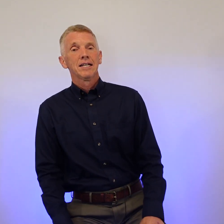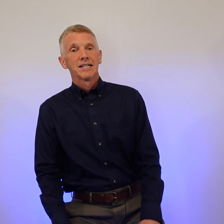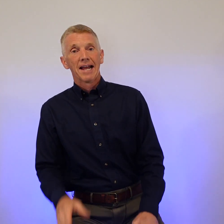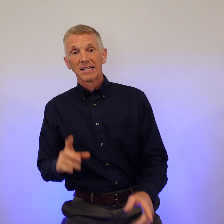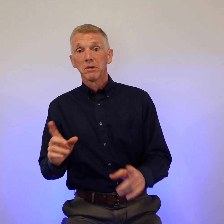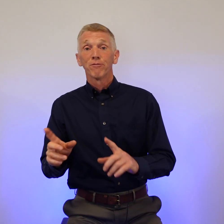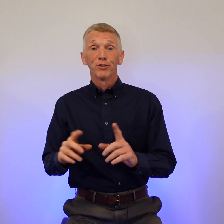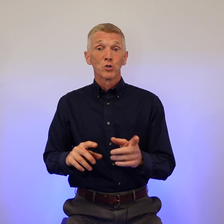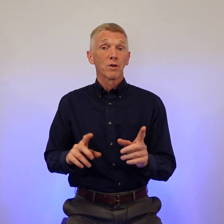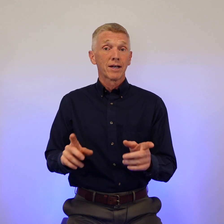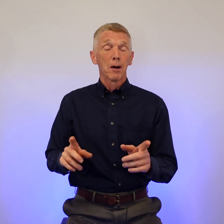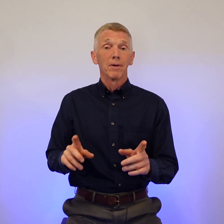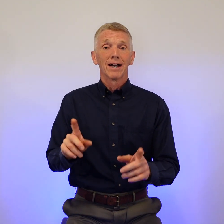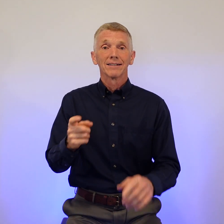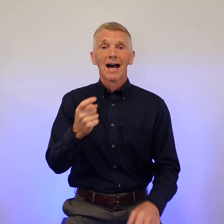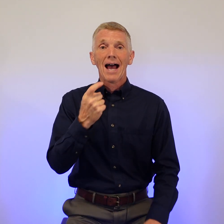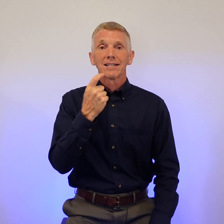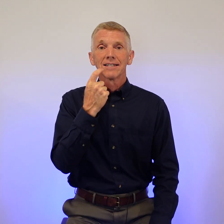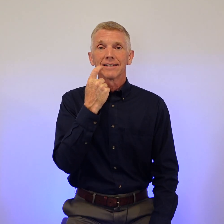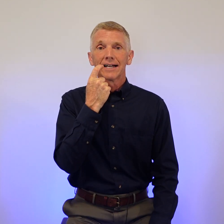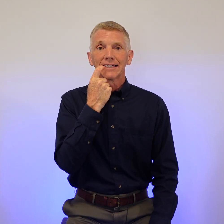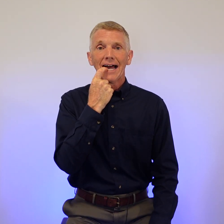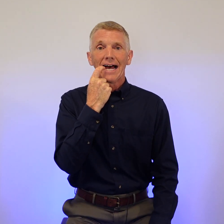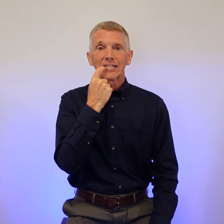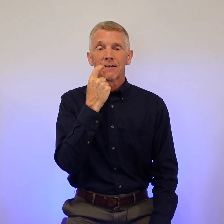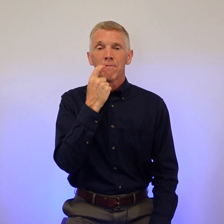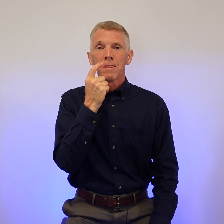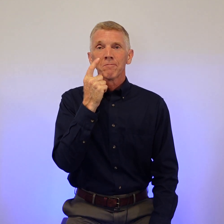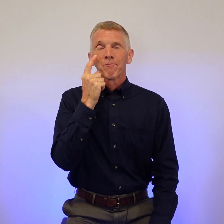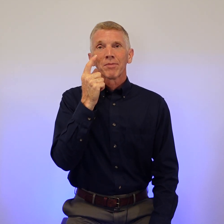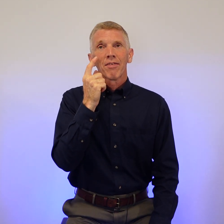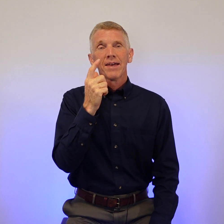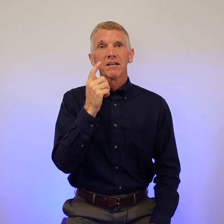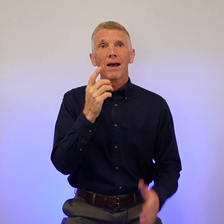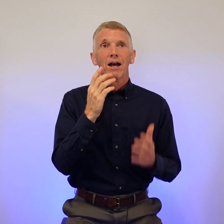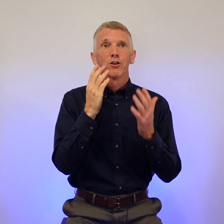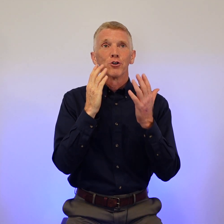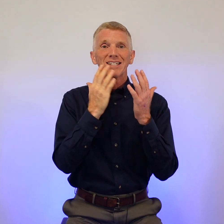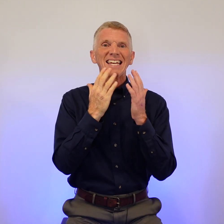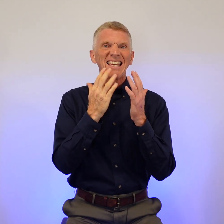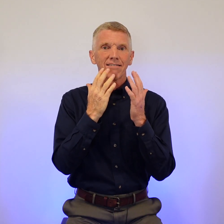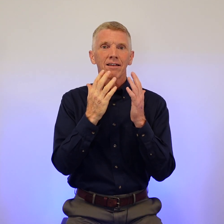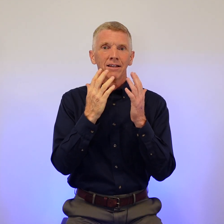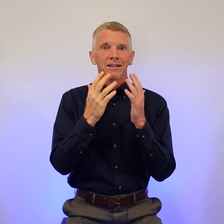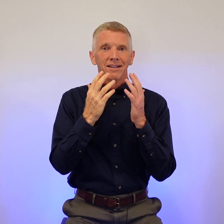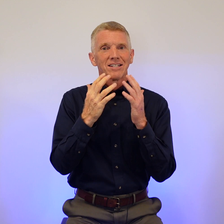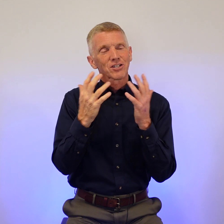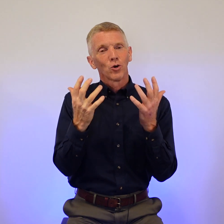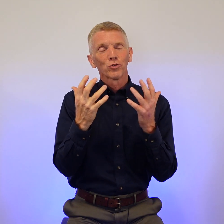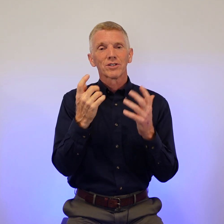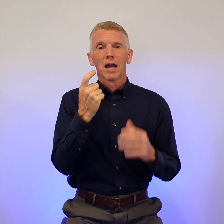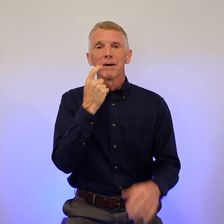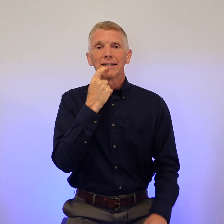Not to be confused with a cup. A glass is a glass. Think about your teeth. This is an older sign, but